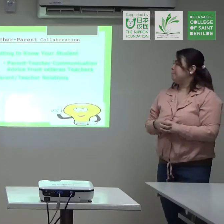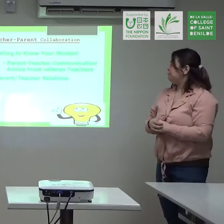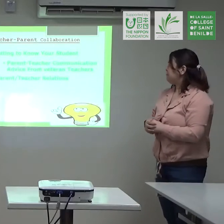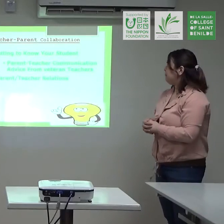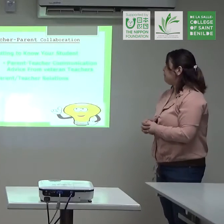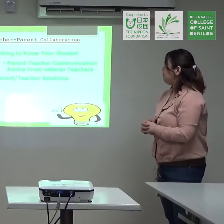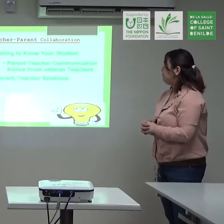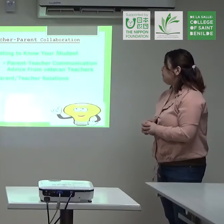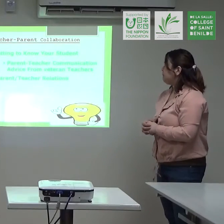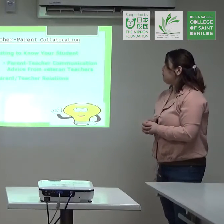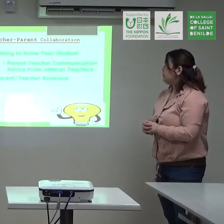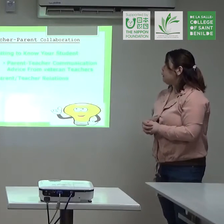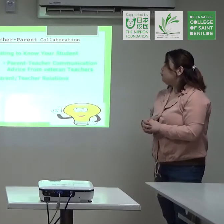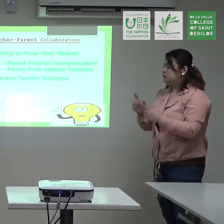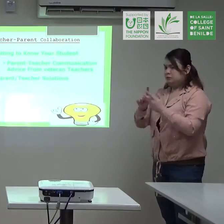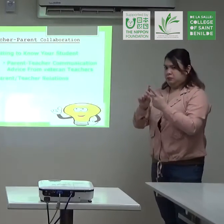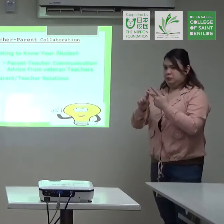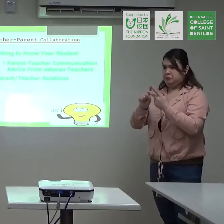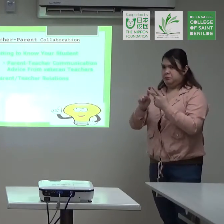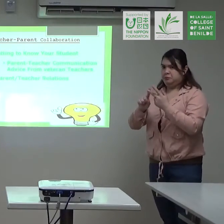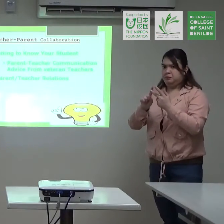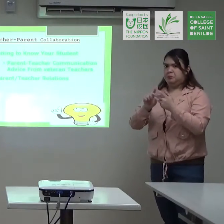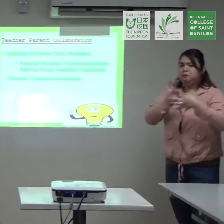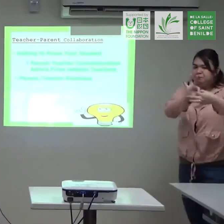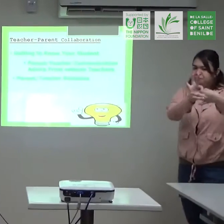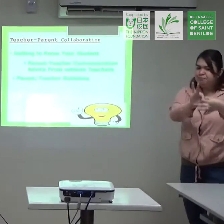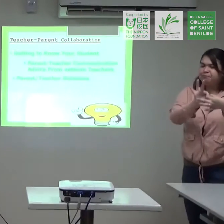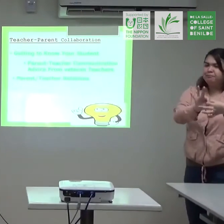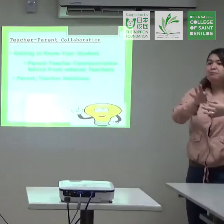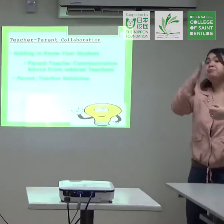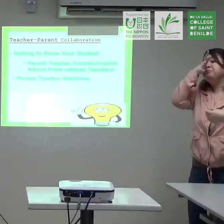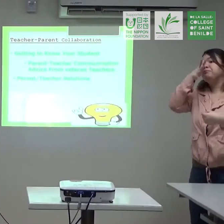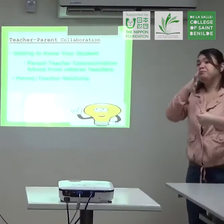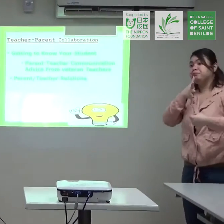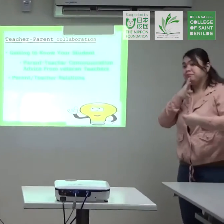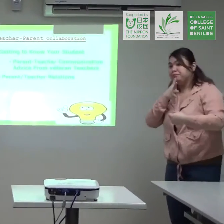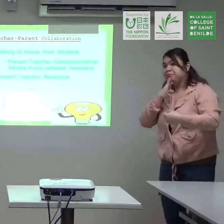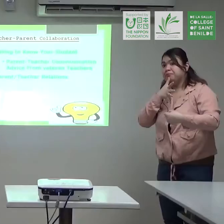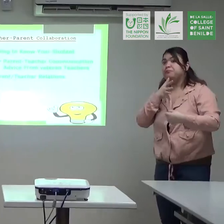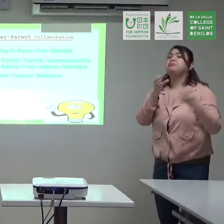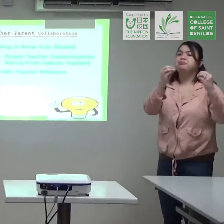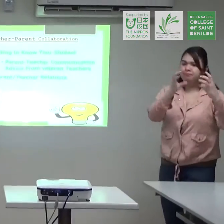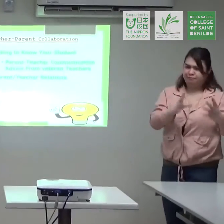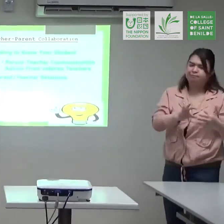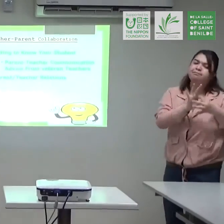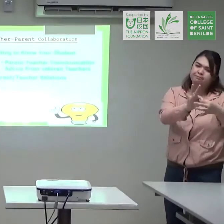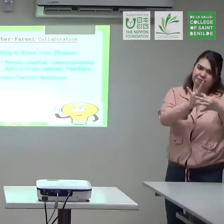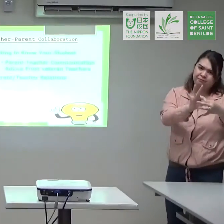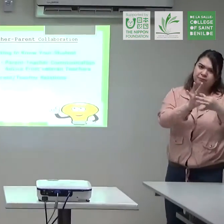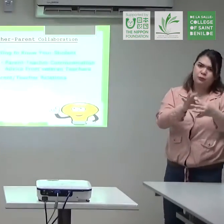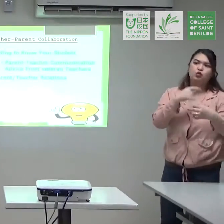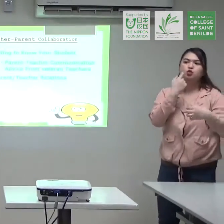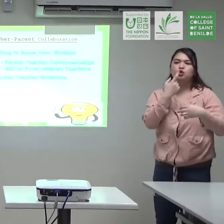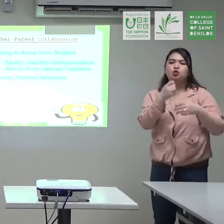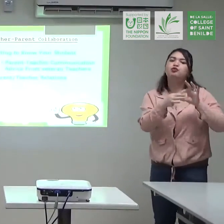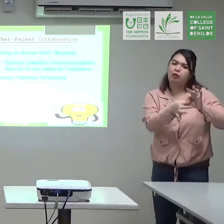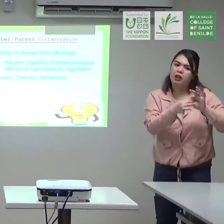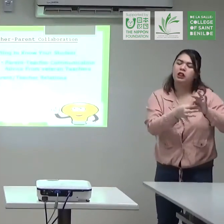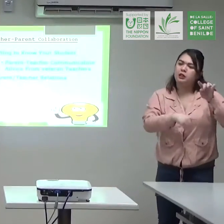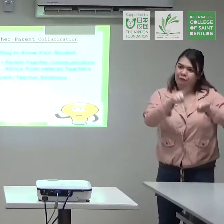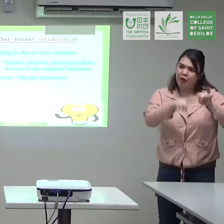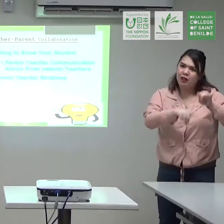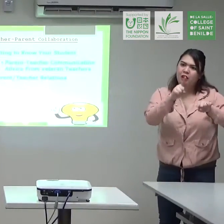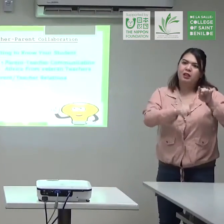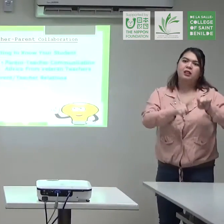okay. Develop a parent-teacher relations. Sino ba yung pwede mong kaibiganin? Sino ba